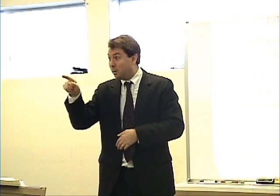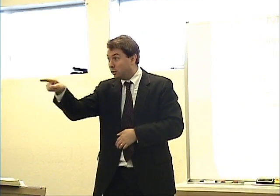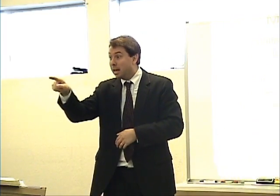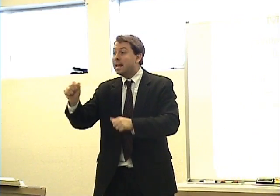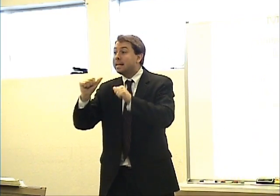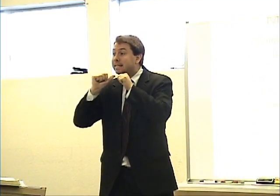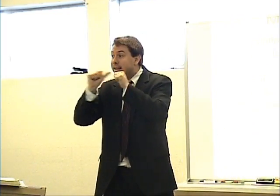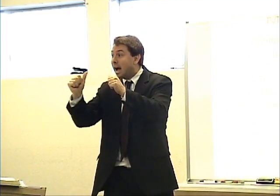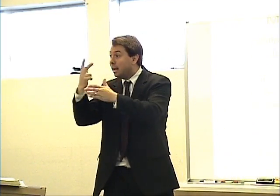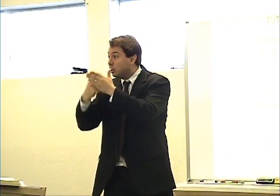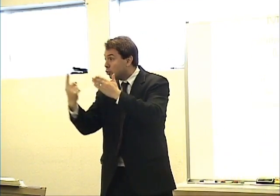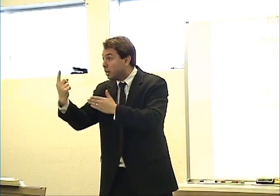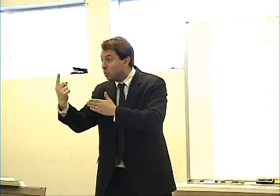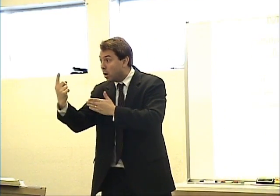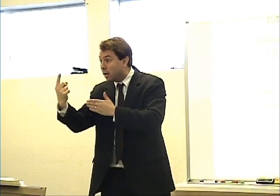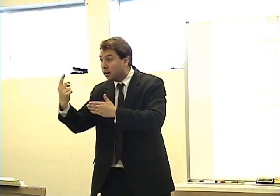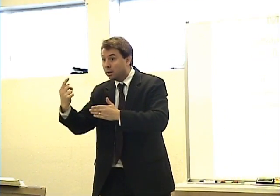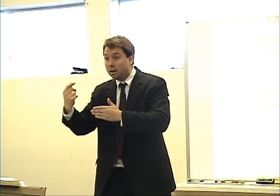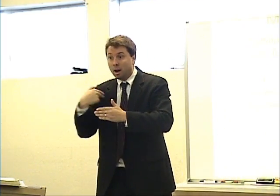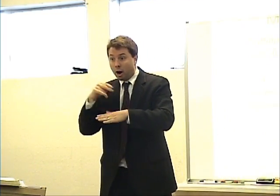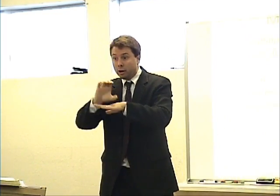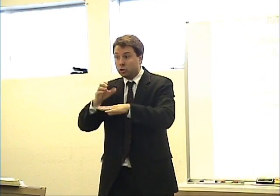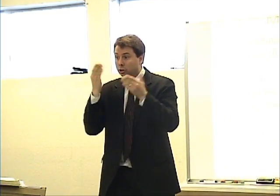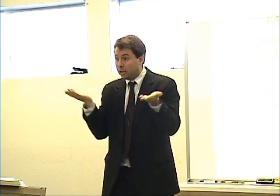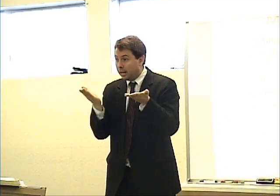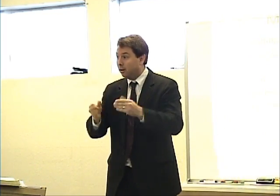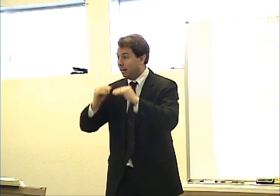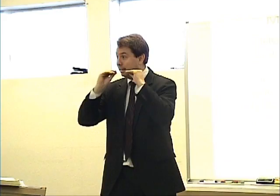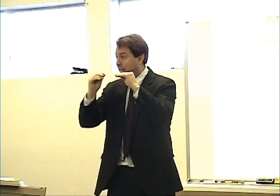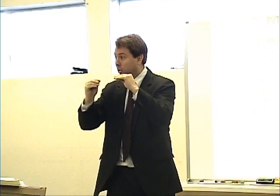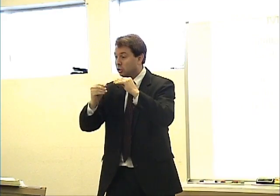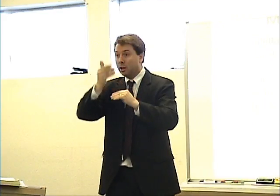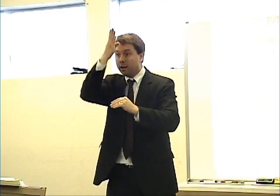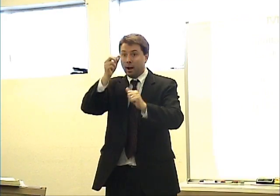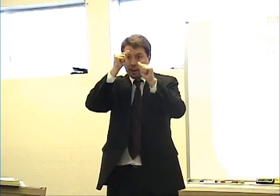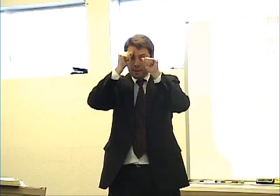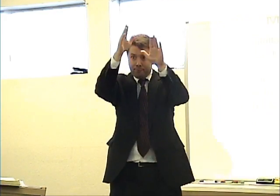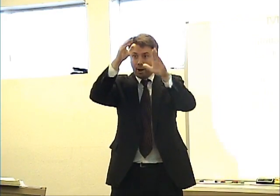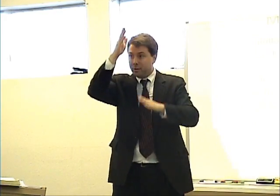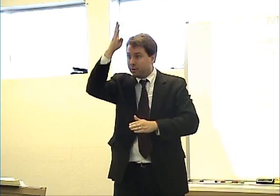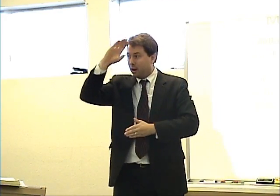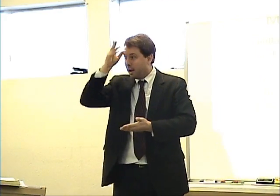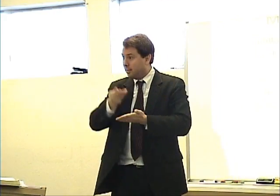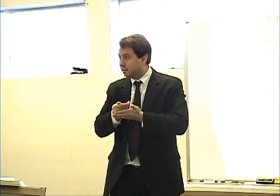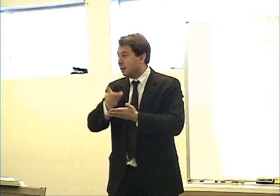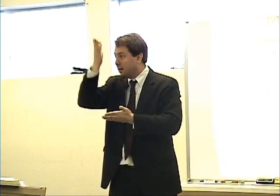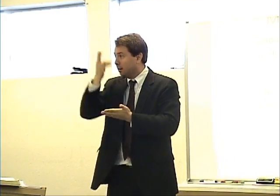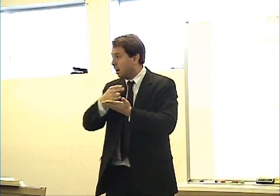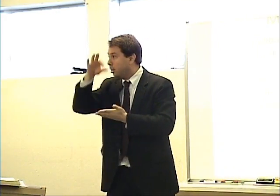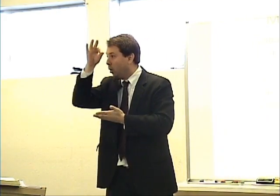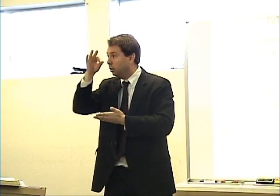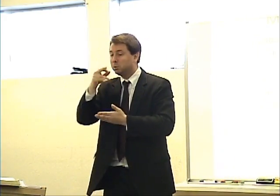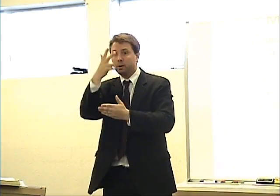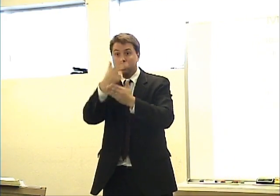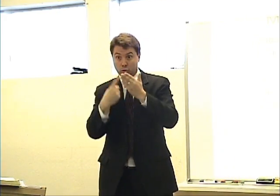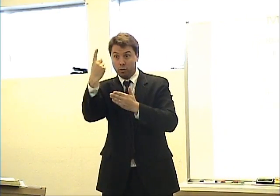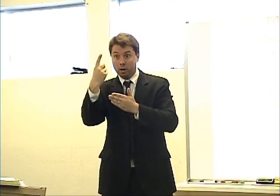JWs deny the three in one. Our church here teaches God the Father, God the Son, God the Holy Spirit, three in